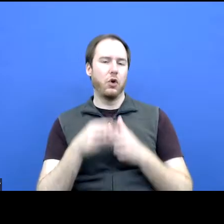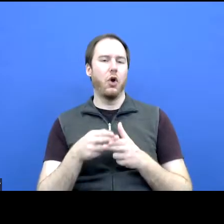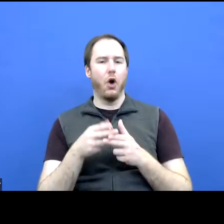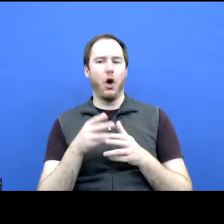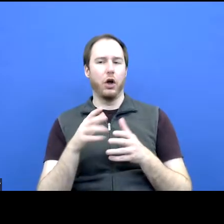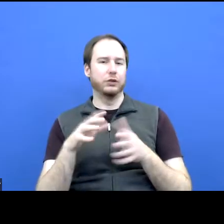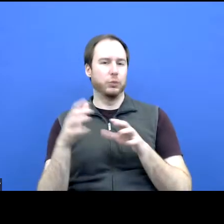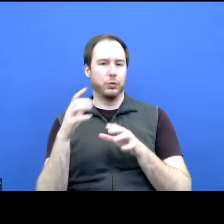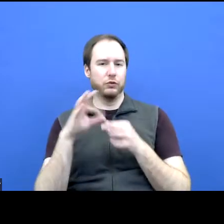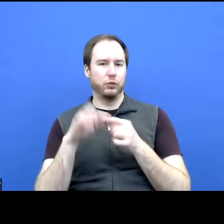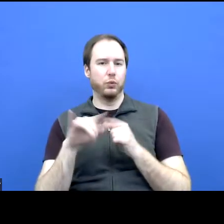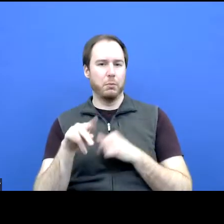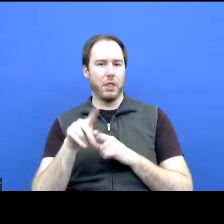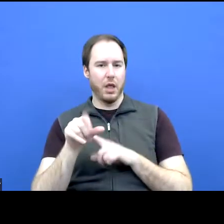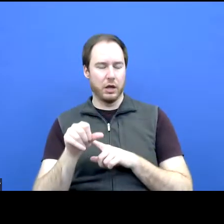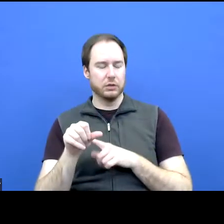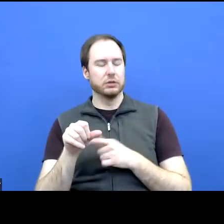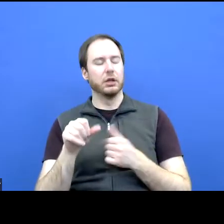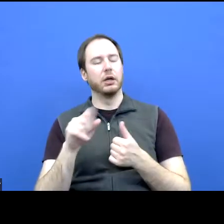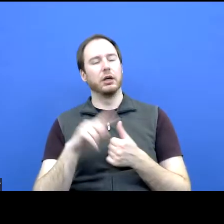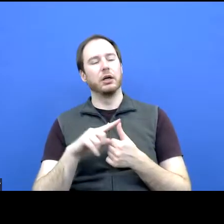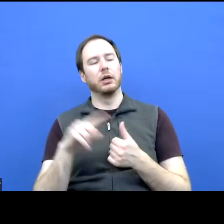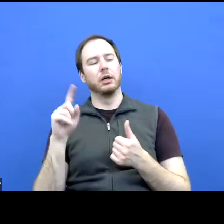plaza itself.